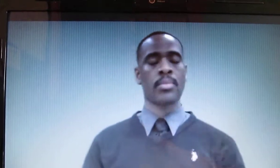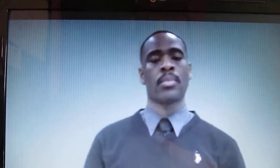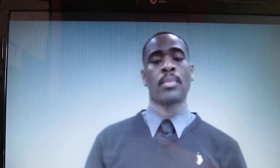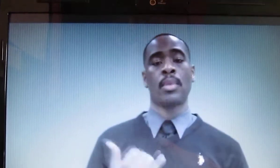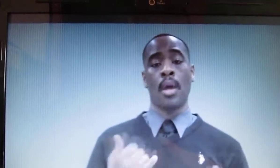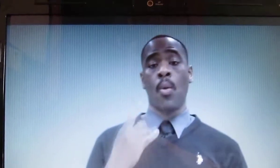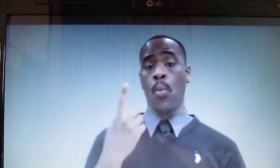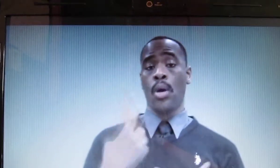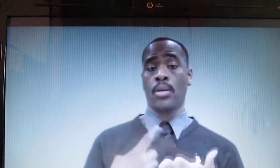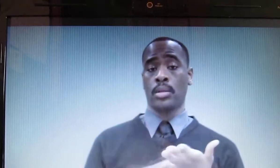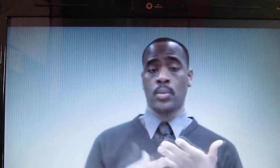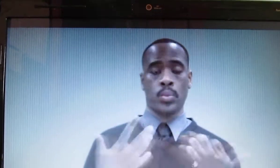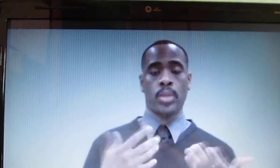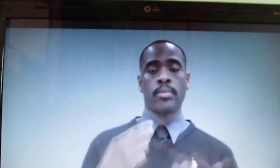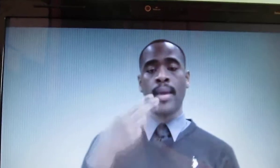We will discuss some